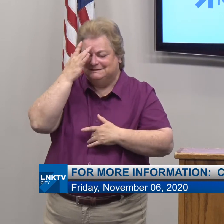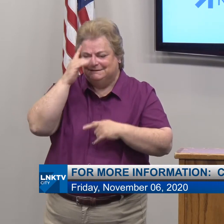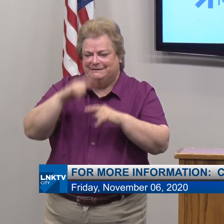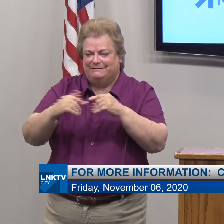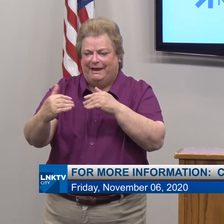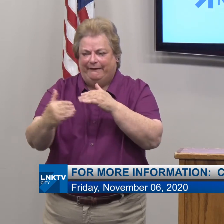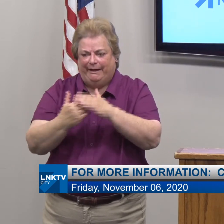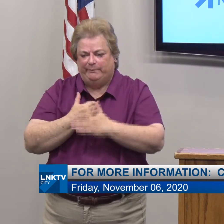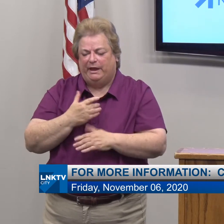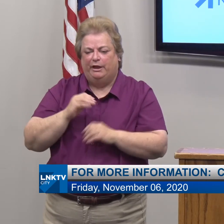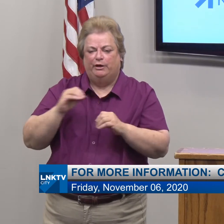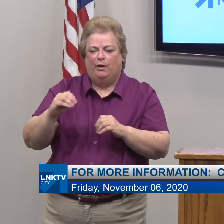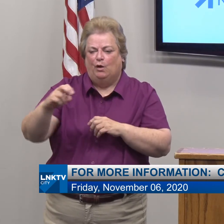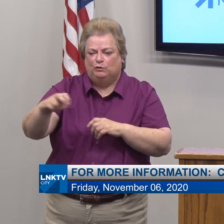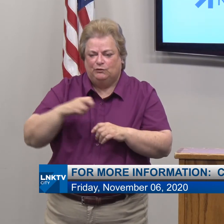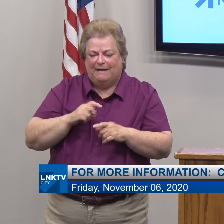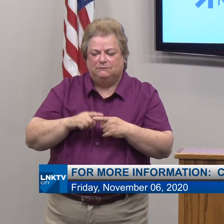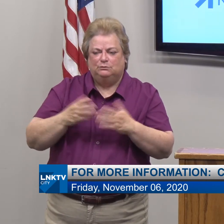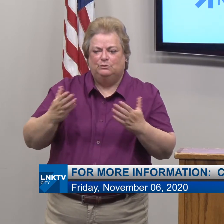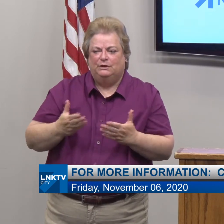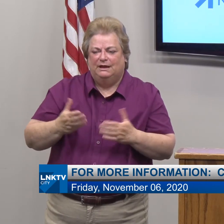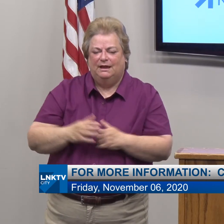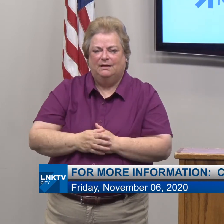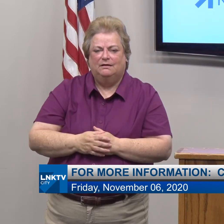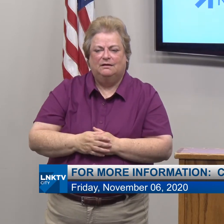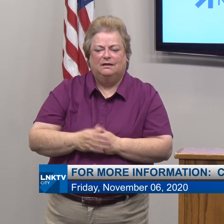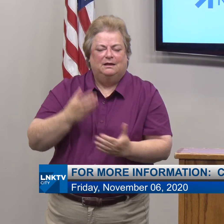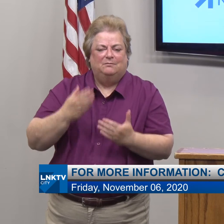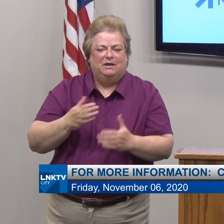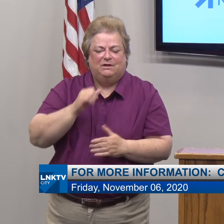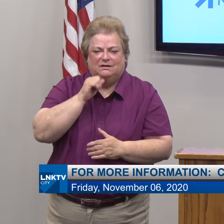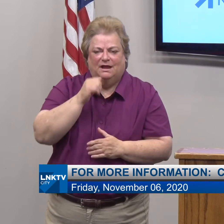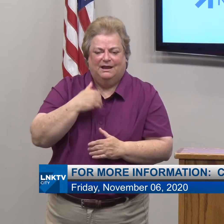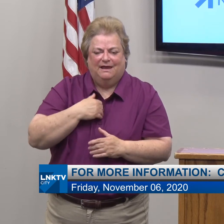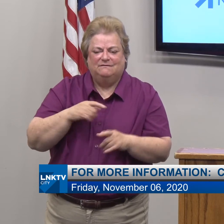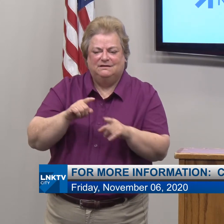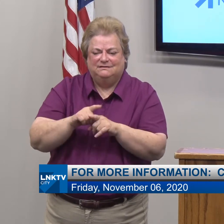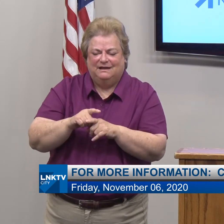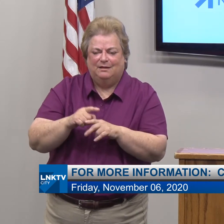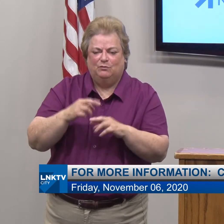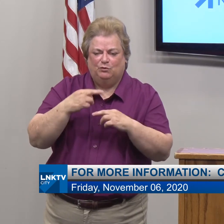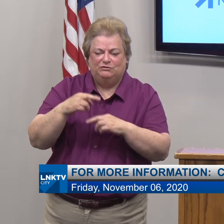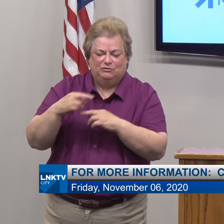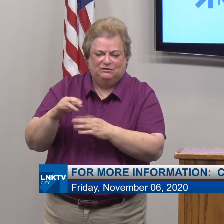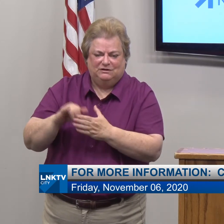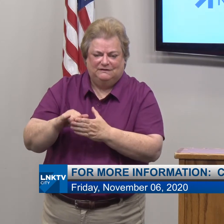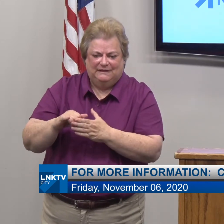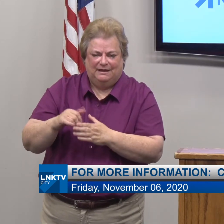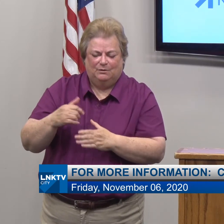here, maybe where they don't have the same restrictions that we put in place to protect our community.